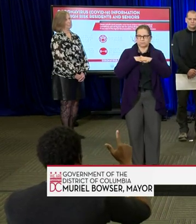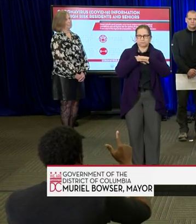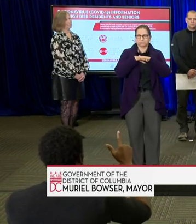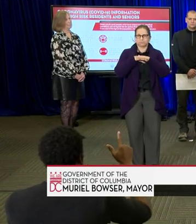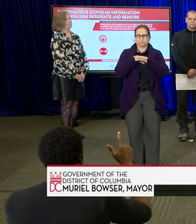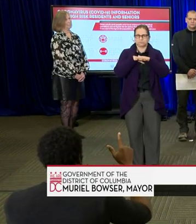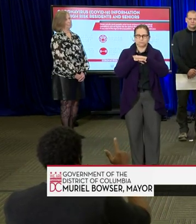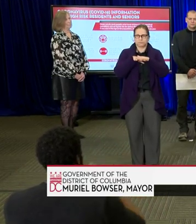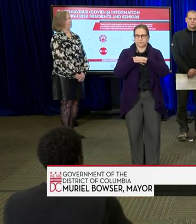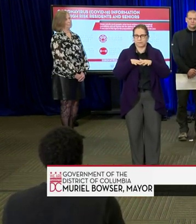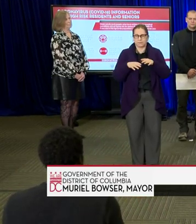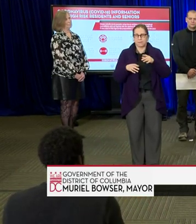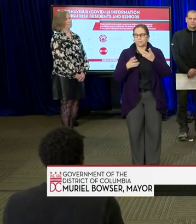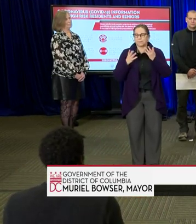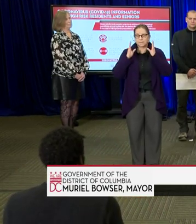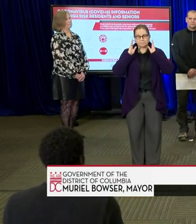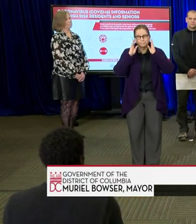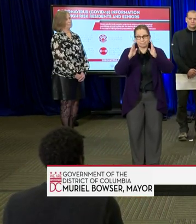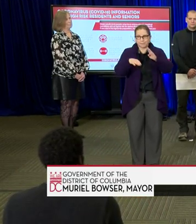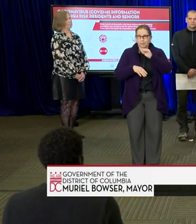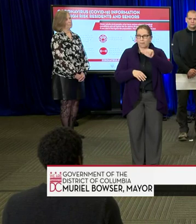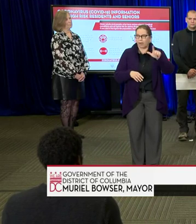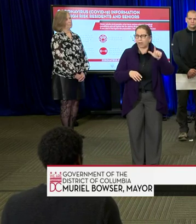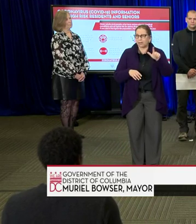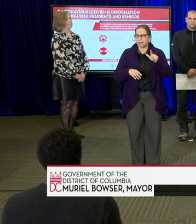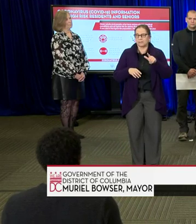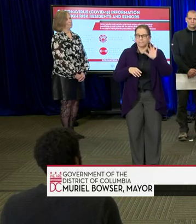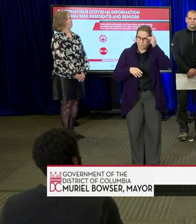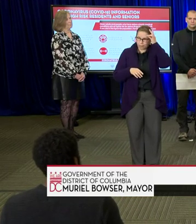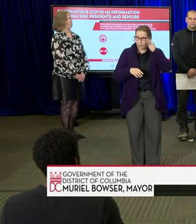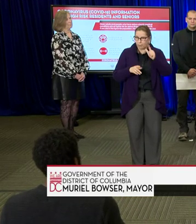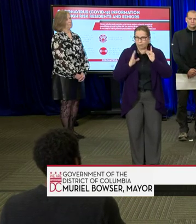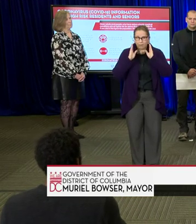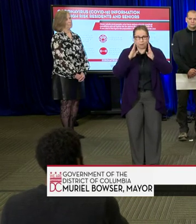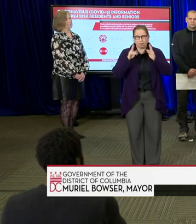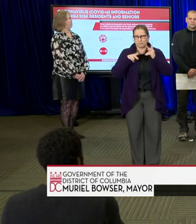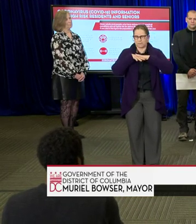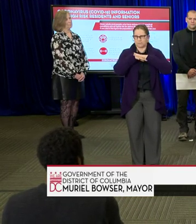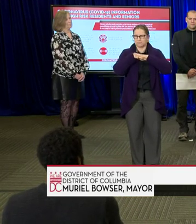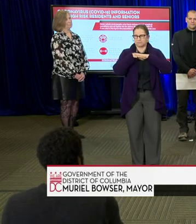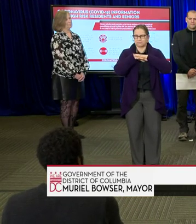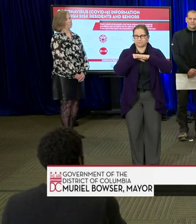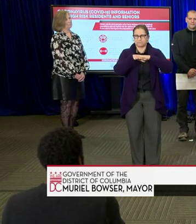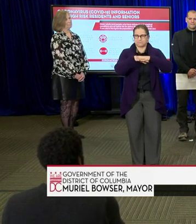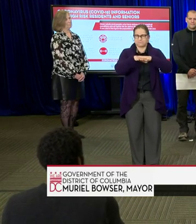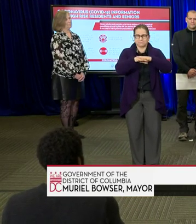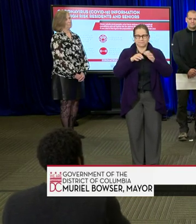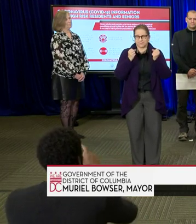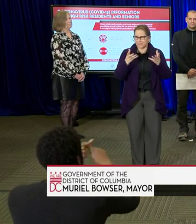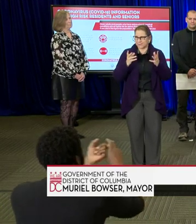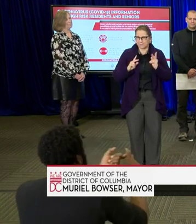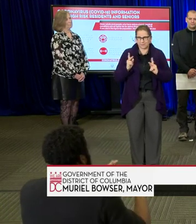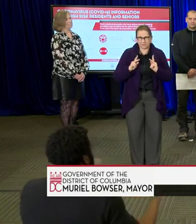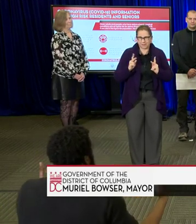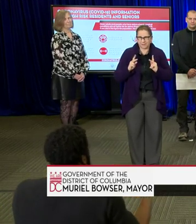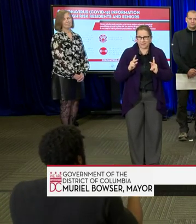also encouraging you not to congregate with people outside of your family unit.